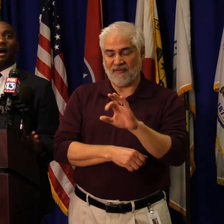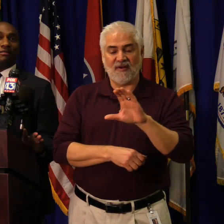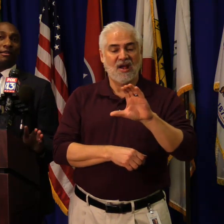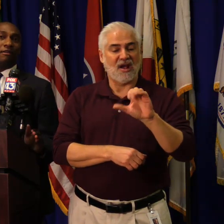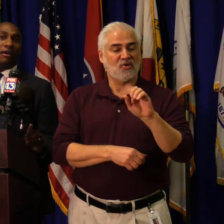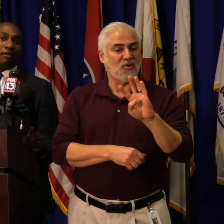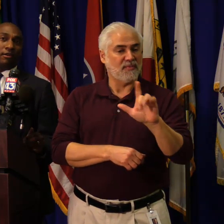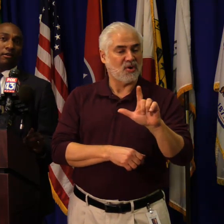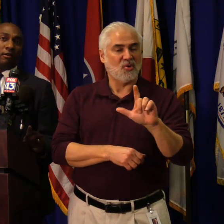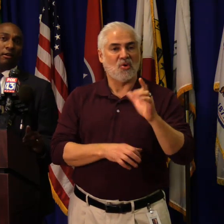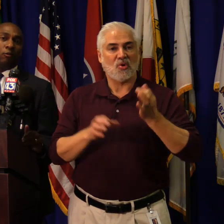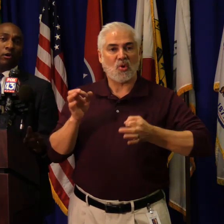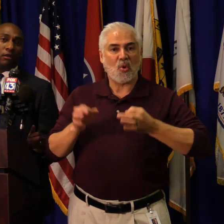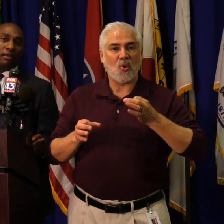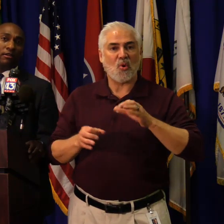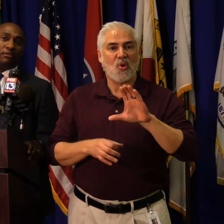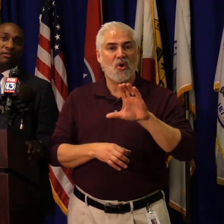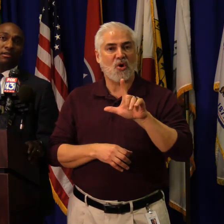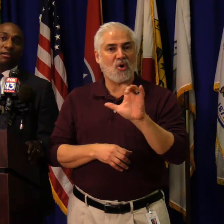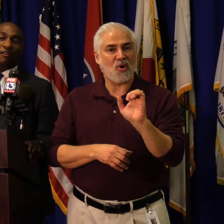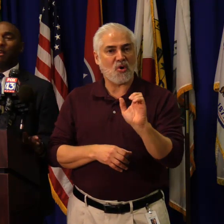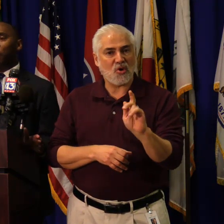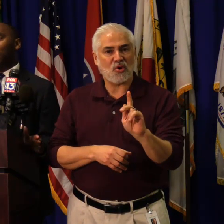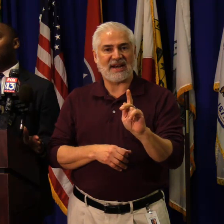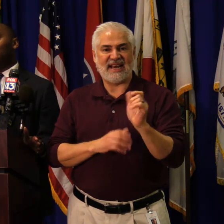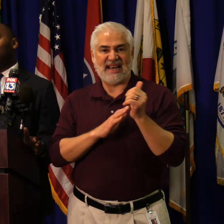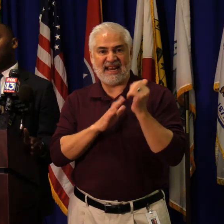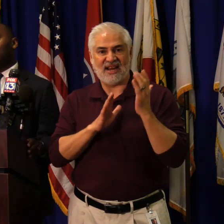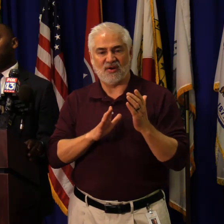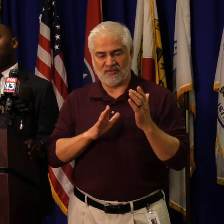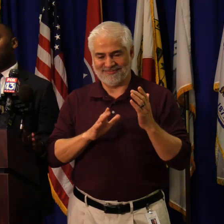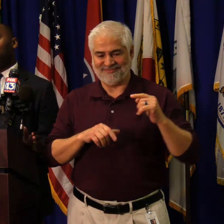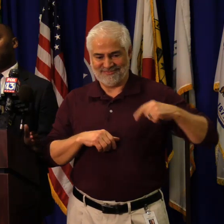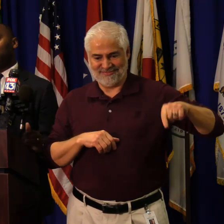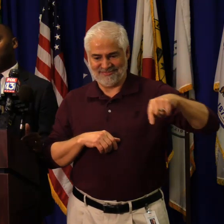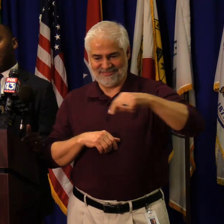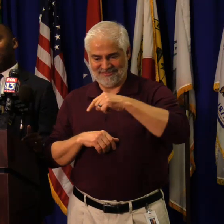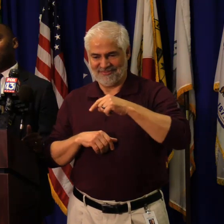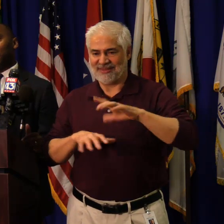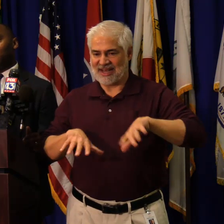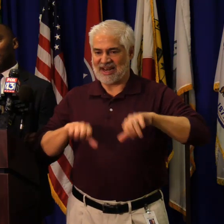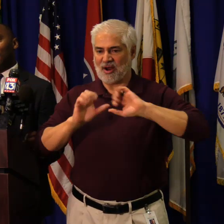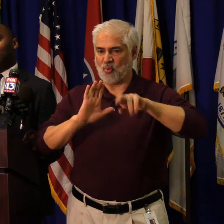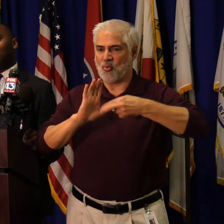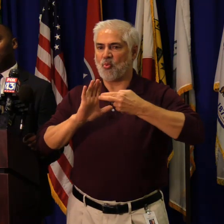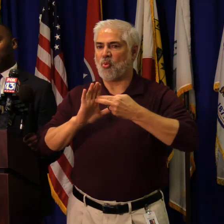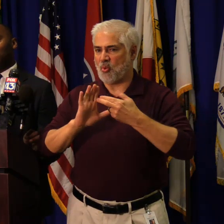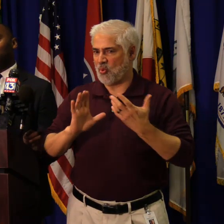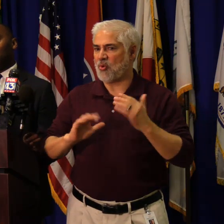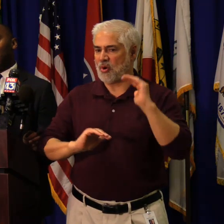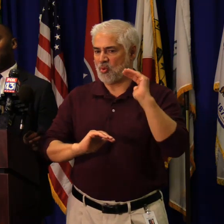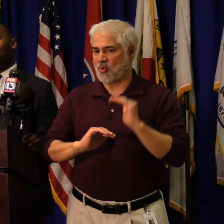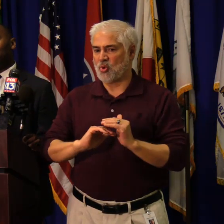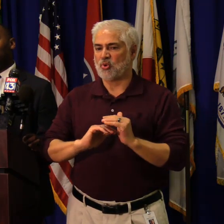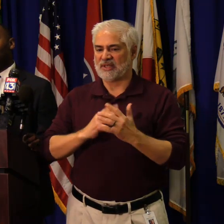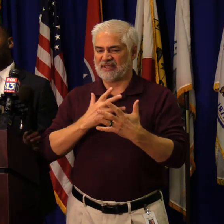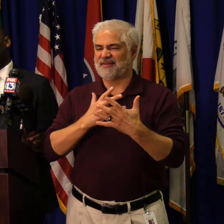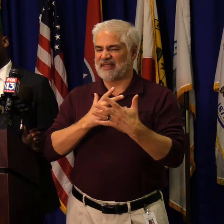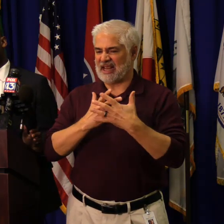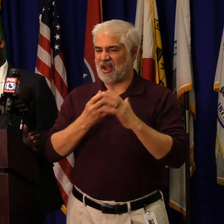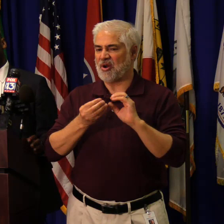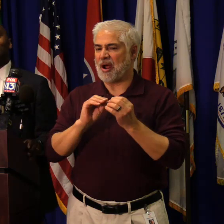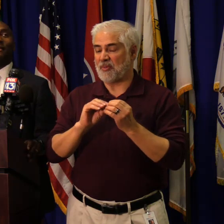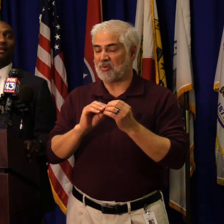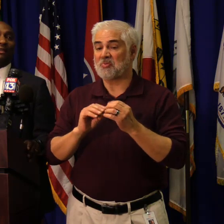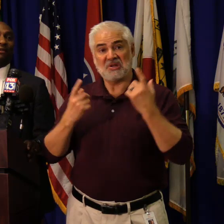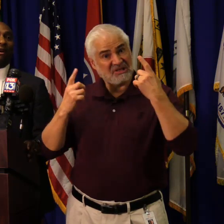and lots of other real leaders have played a role as we have tried as best we can to reduce the jail population. We've had